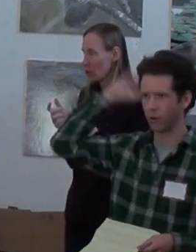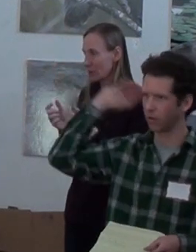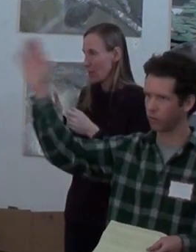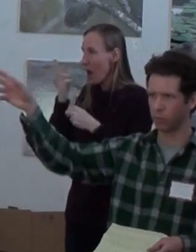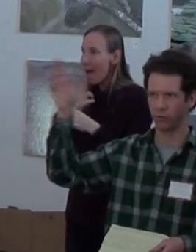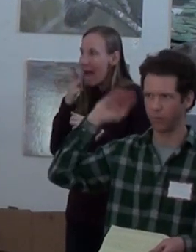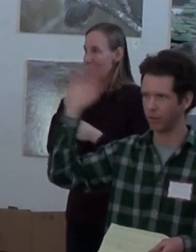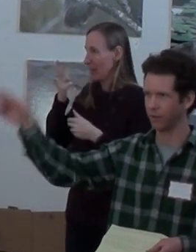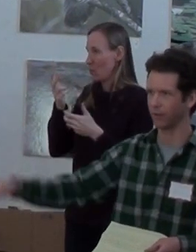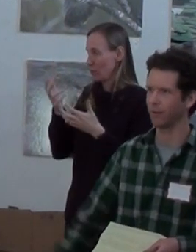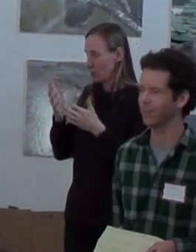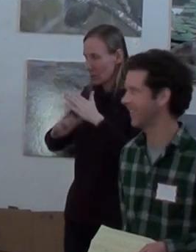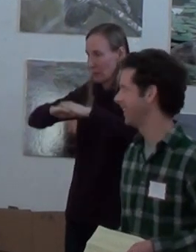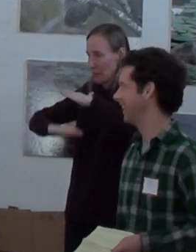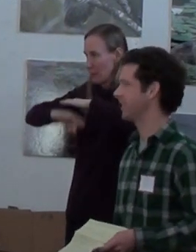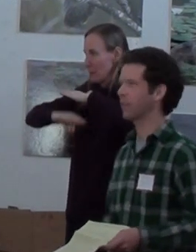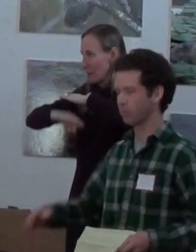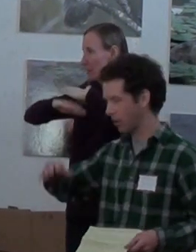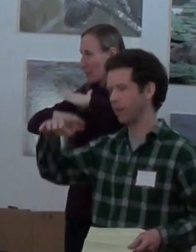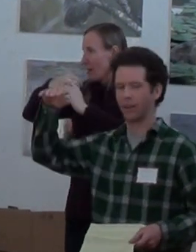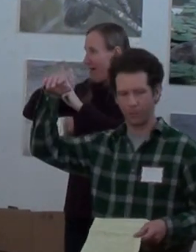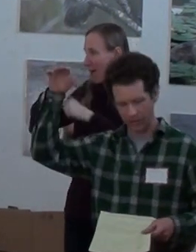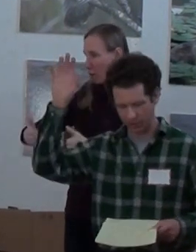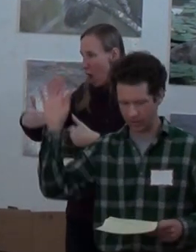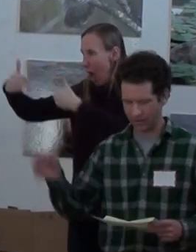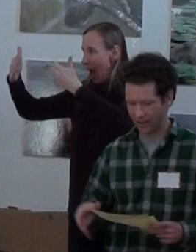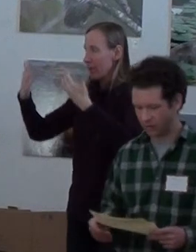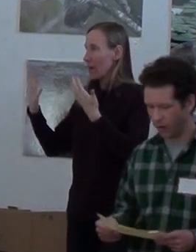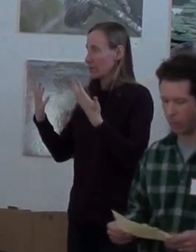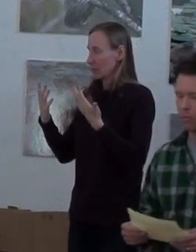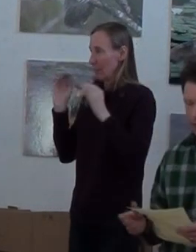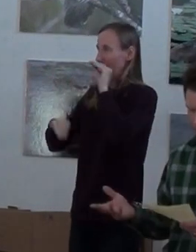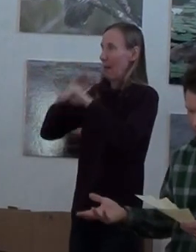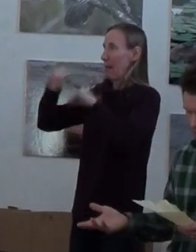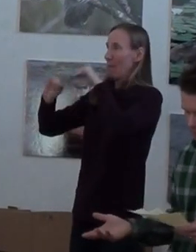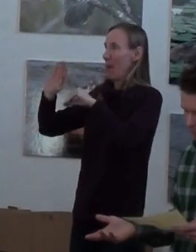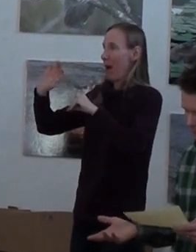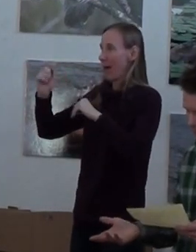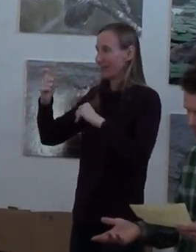couldn't really put enough supers on the fence, And it just kept coming in. So